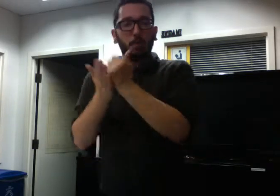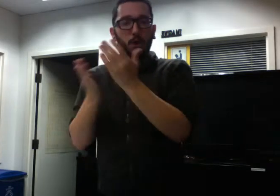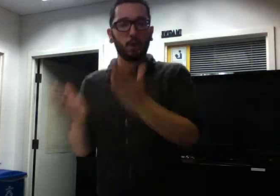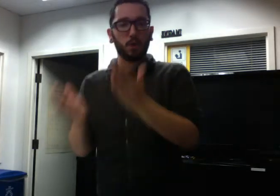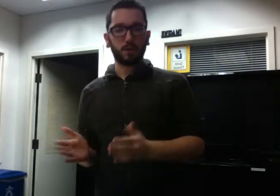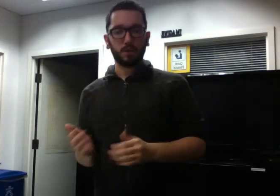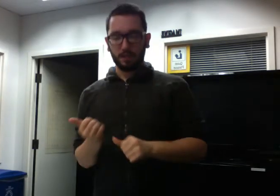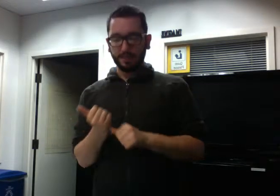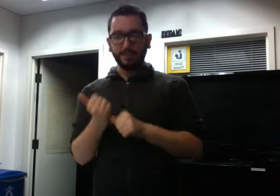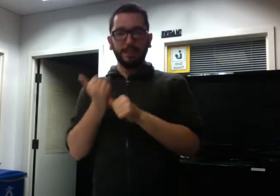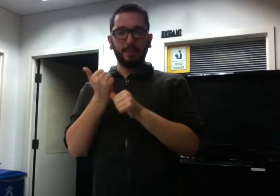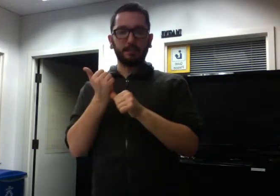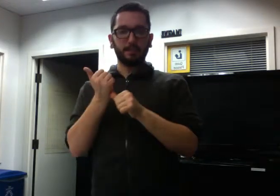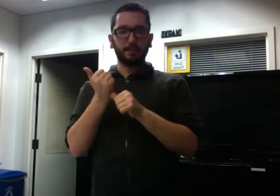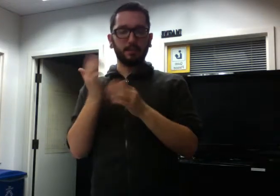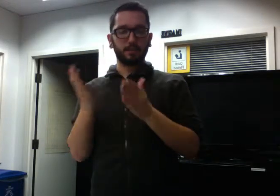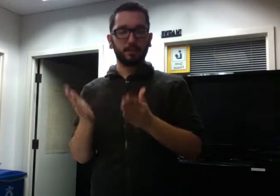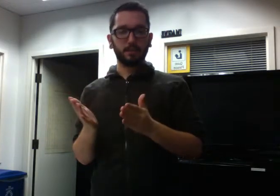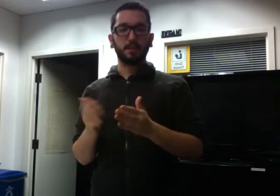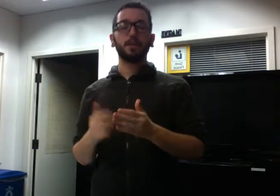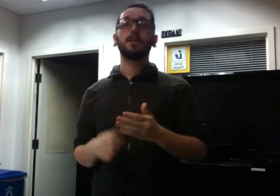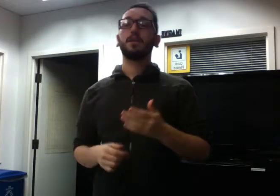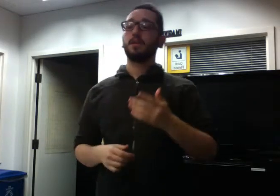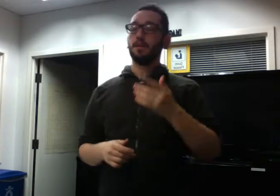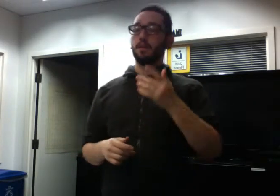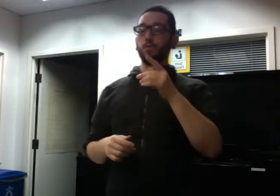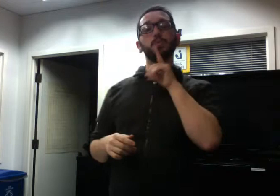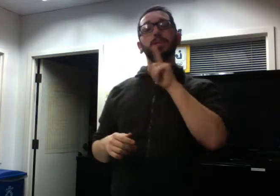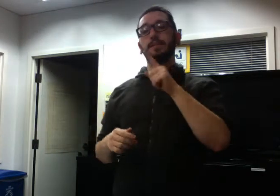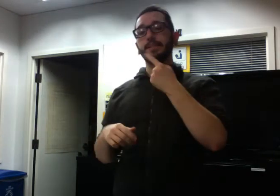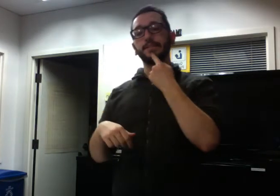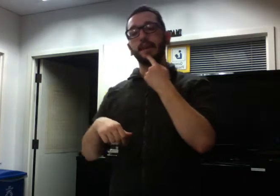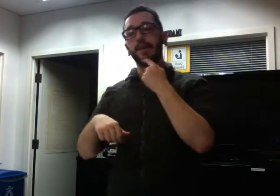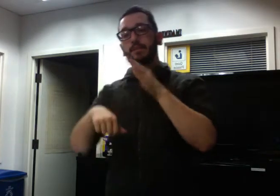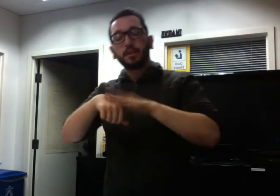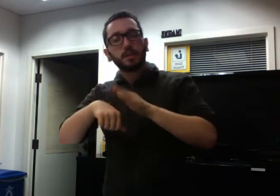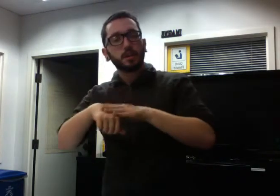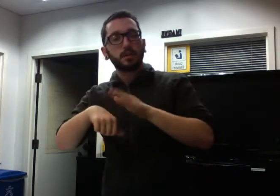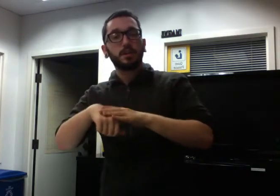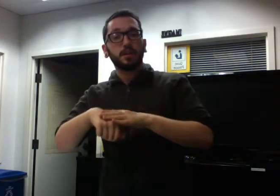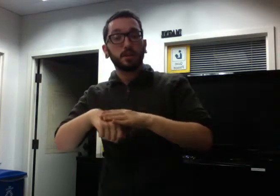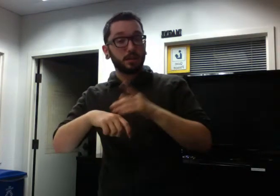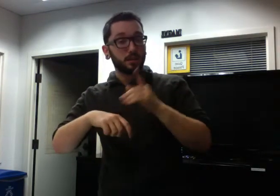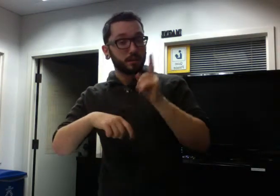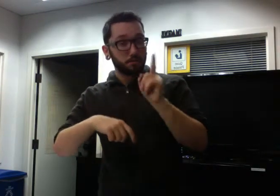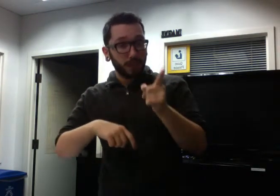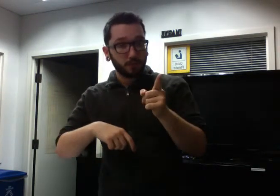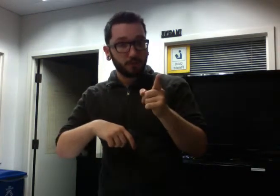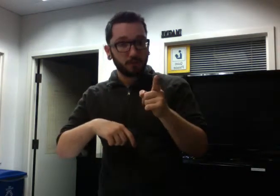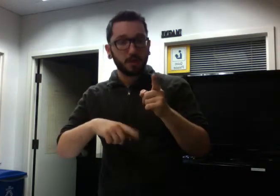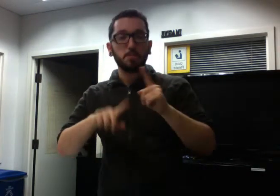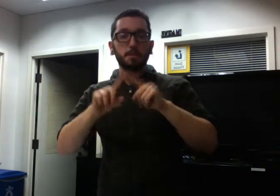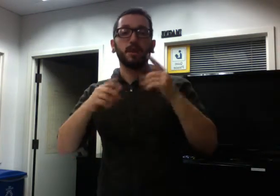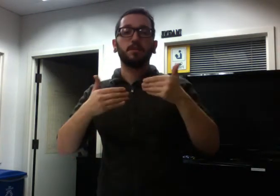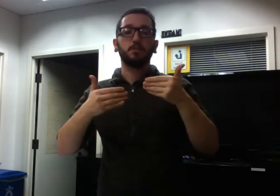caution, but proceed. A warning, if you will, that says clearly and boldly, growth opportunity